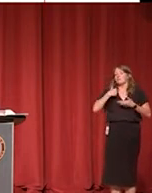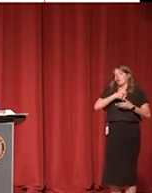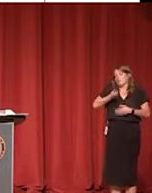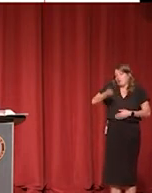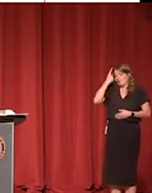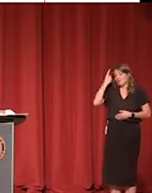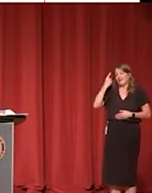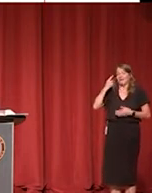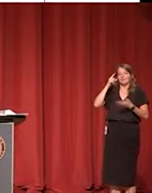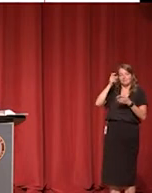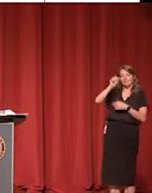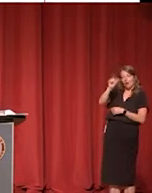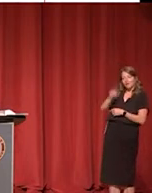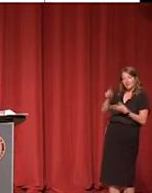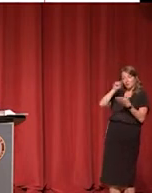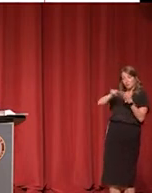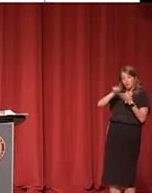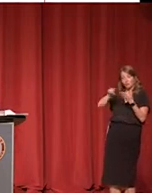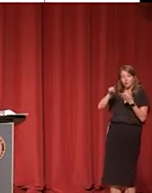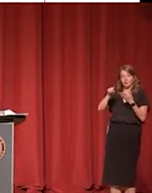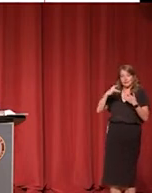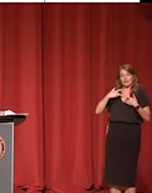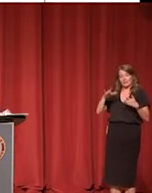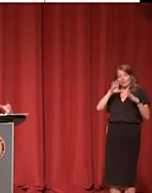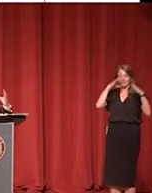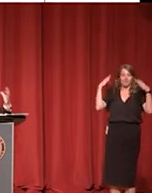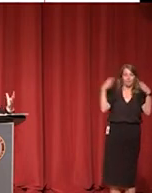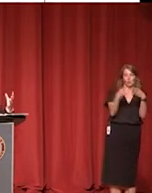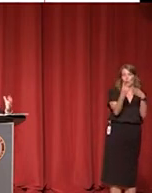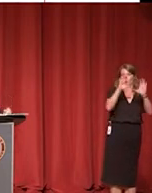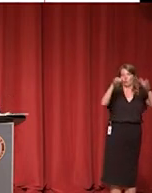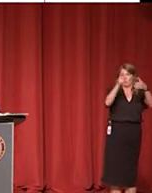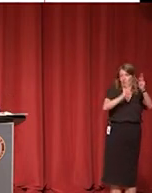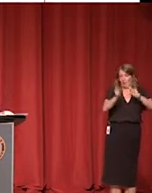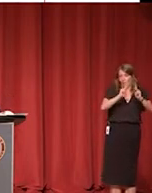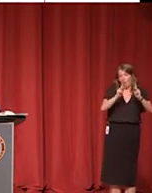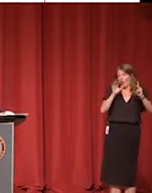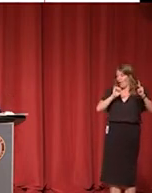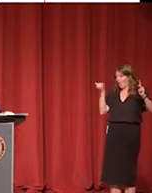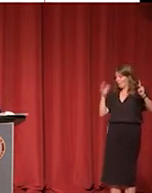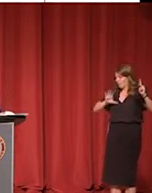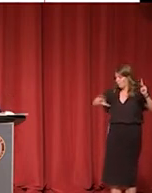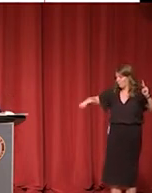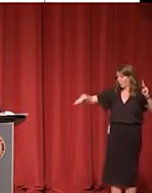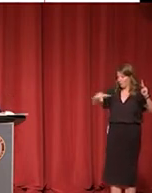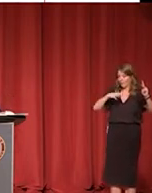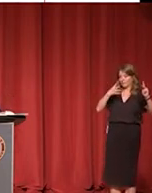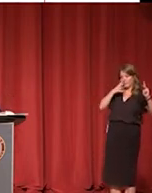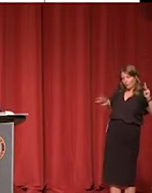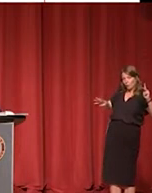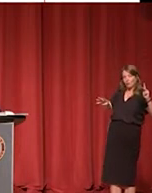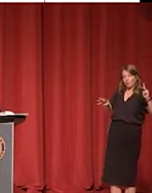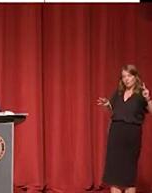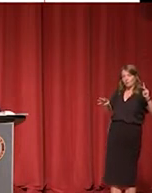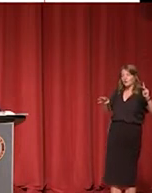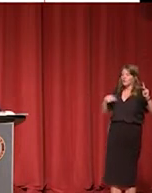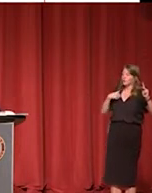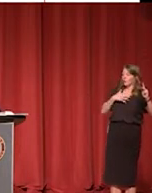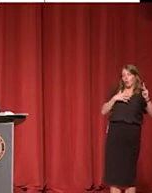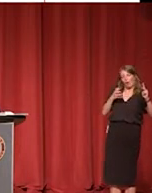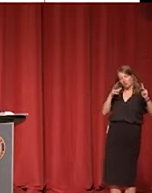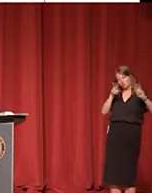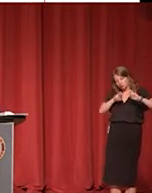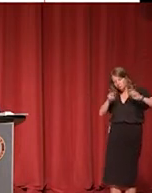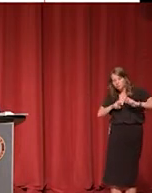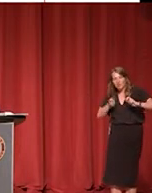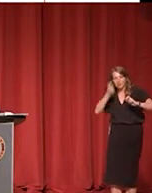Alzheimer's research. It also helps us understand how the disease differs between different races and ethnicities. And I'm very